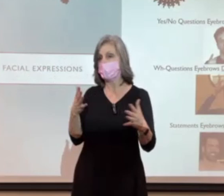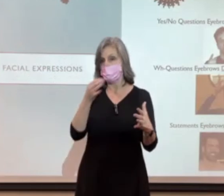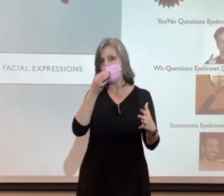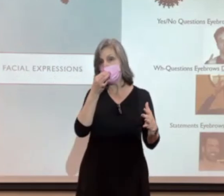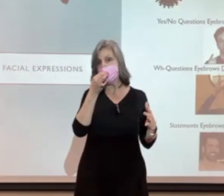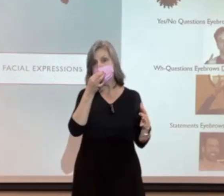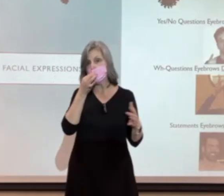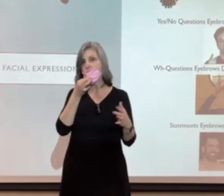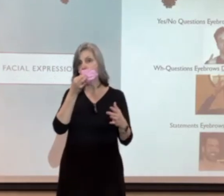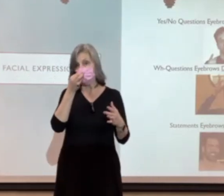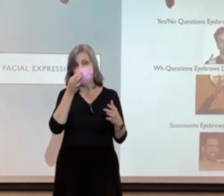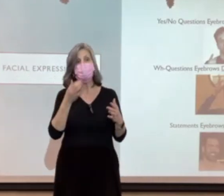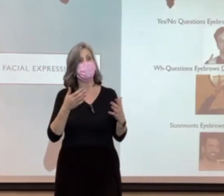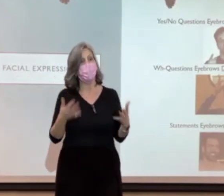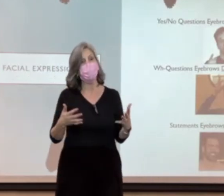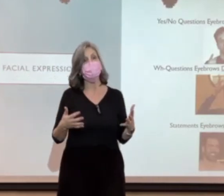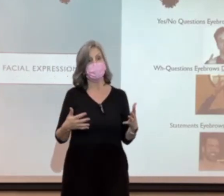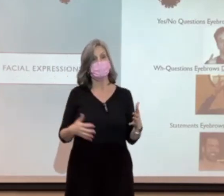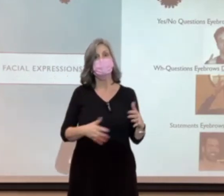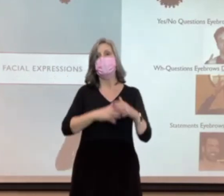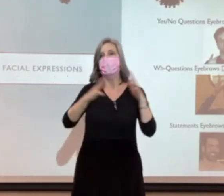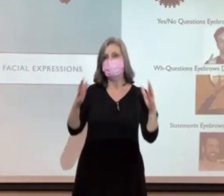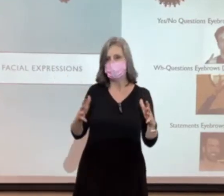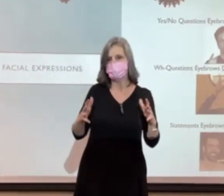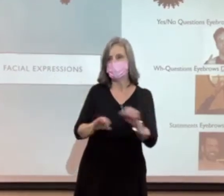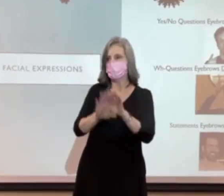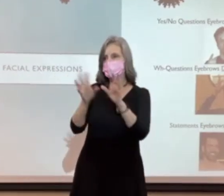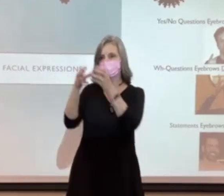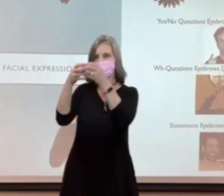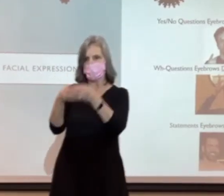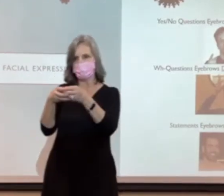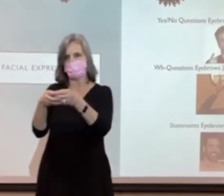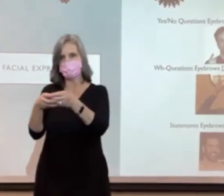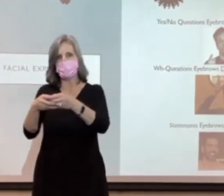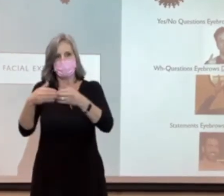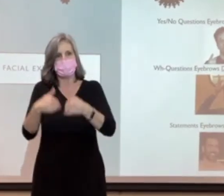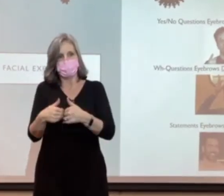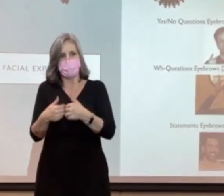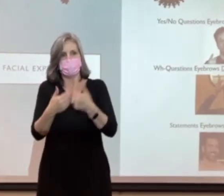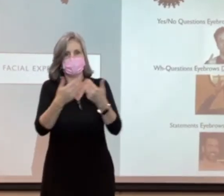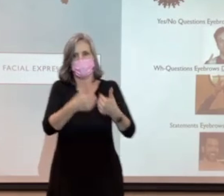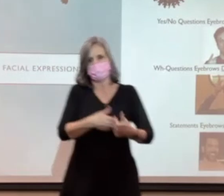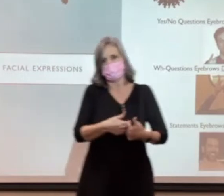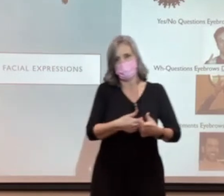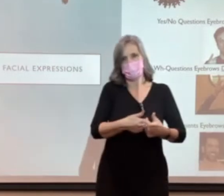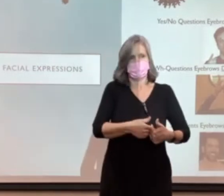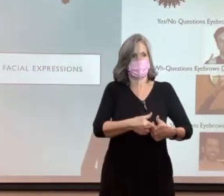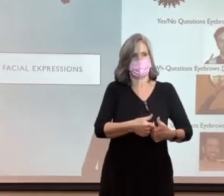campaign is to help equality for all people, regardless of a label. I'm a deaf man who's also gender